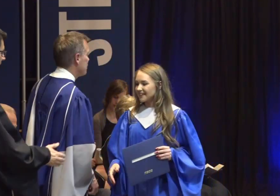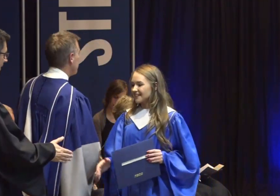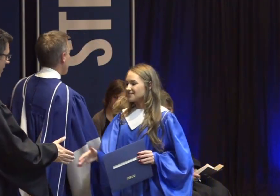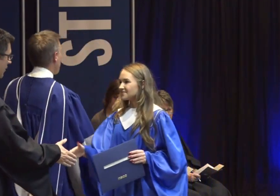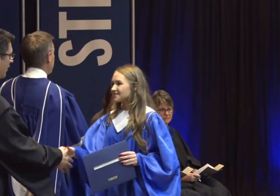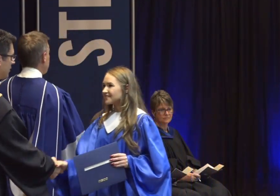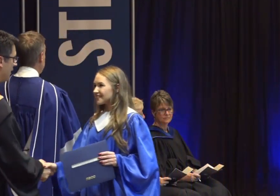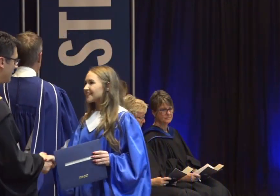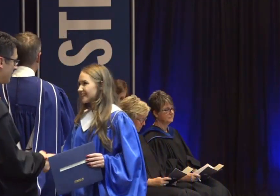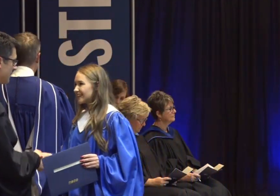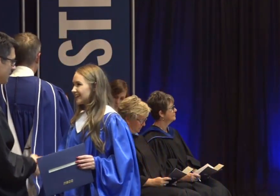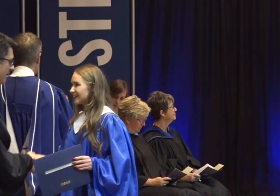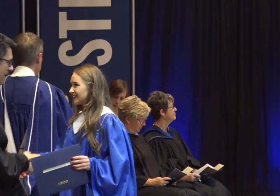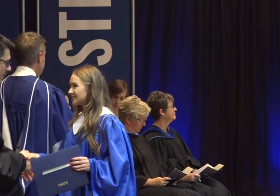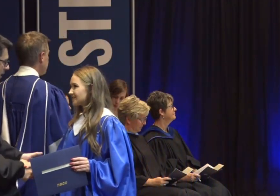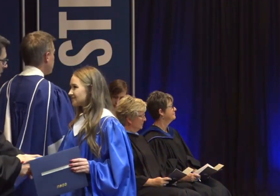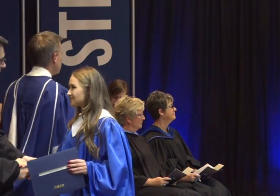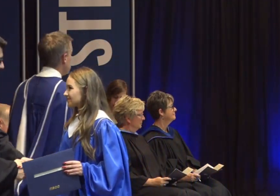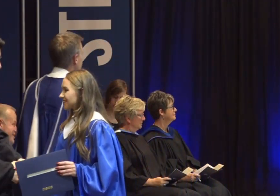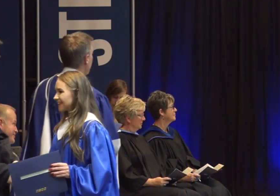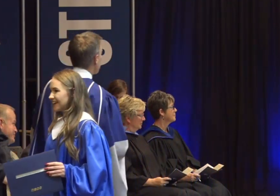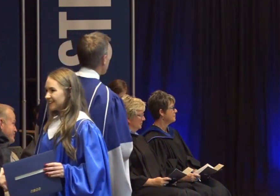Aaron O'Quinn, honors.